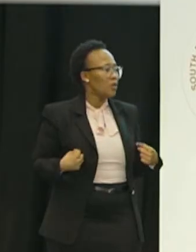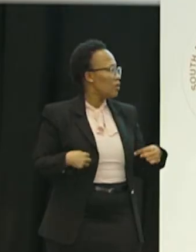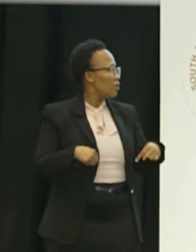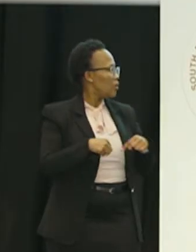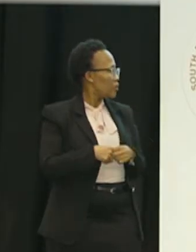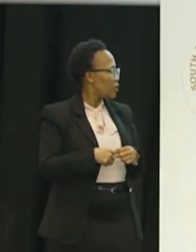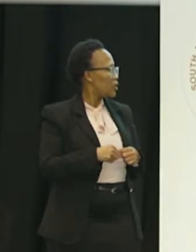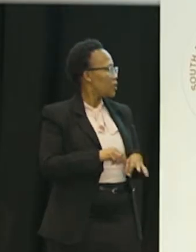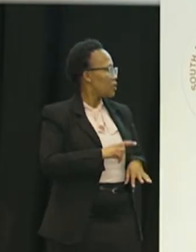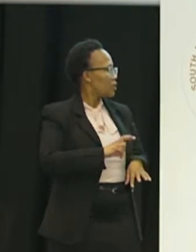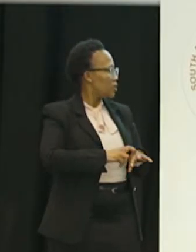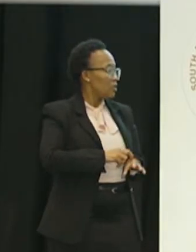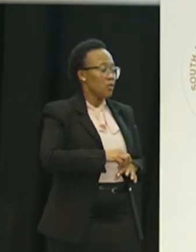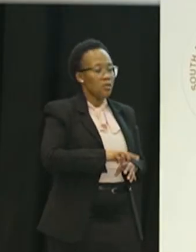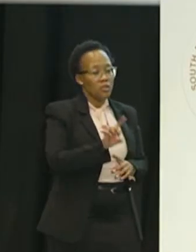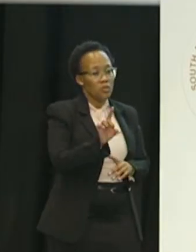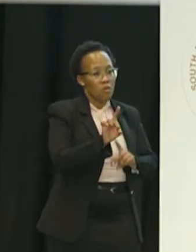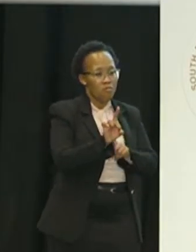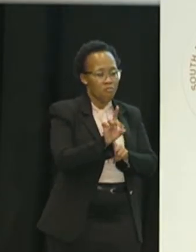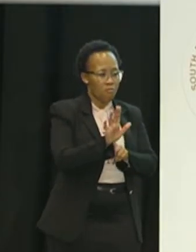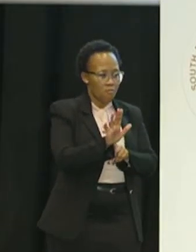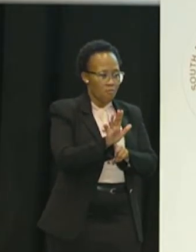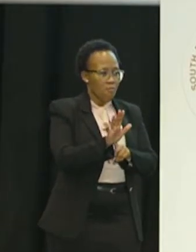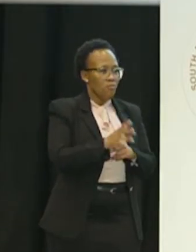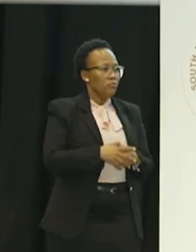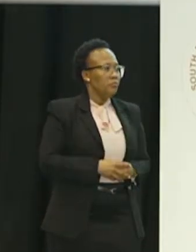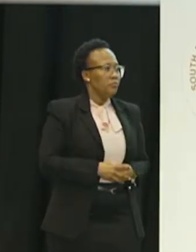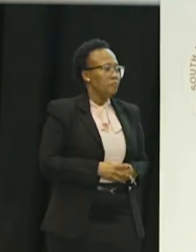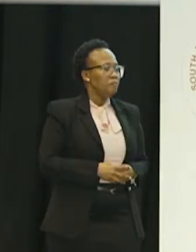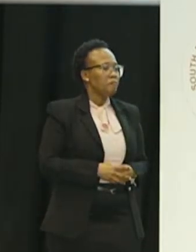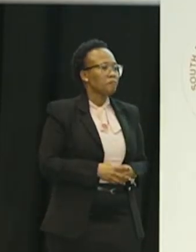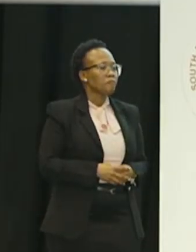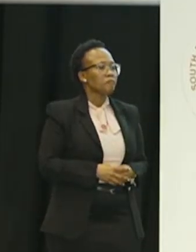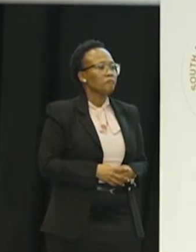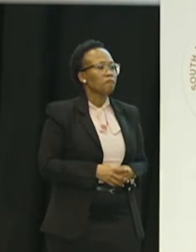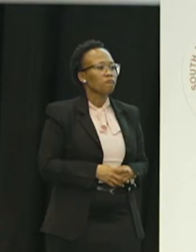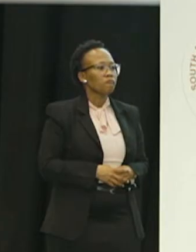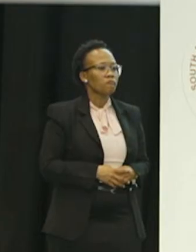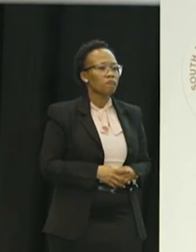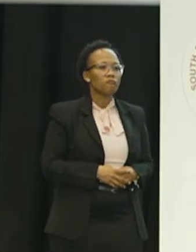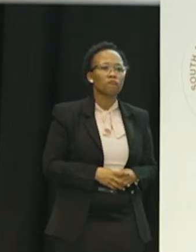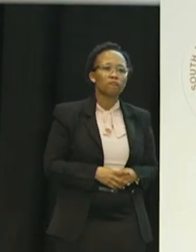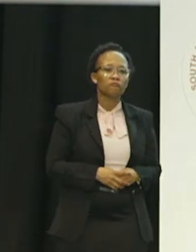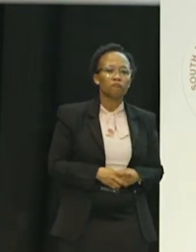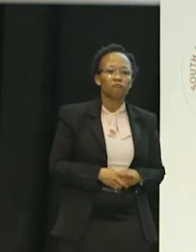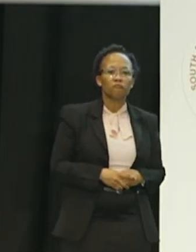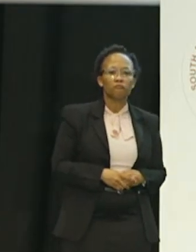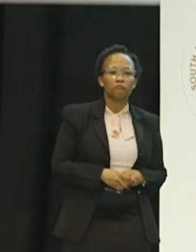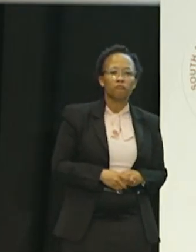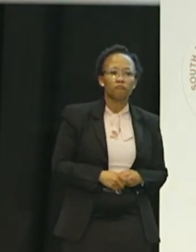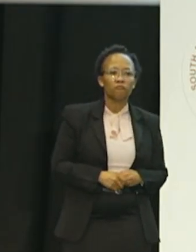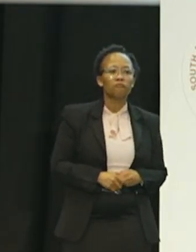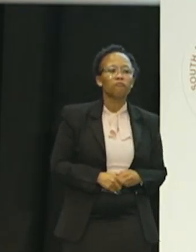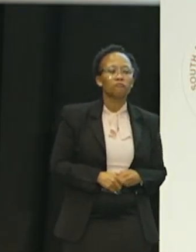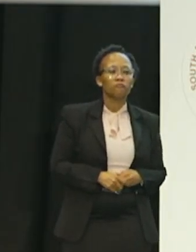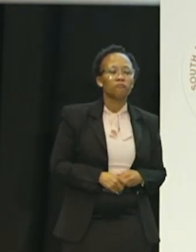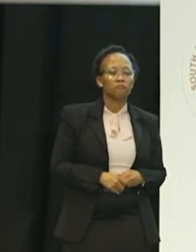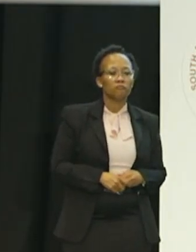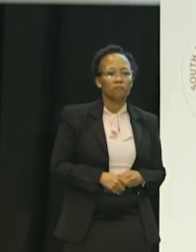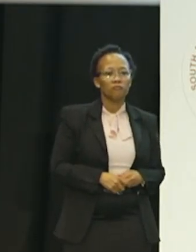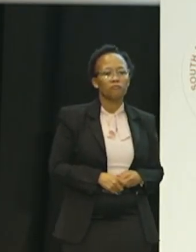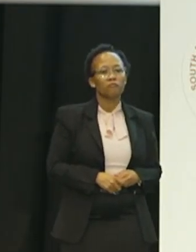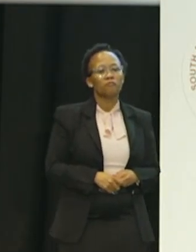that, to ensure that, and I think Ellen also mentioned about the Thailand case study, to ensure